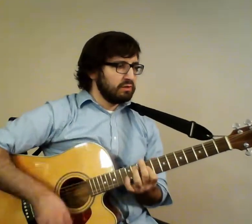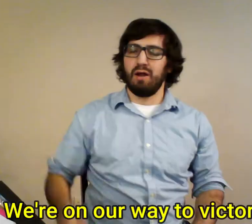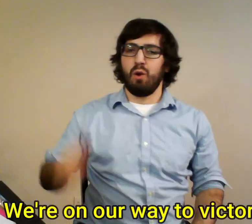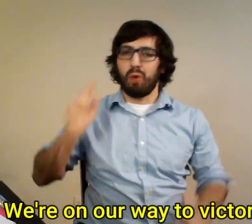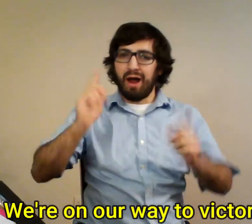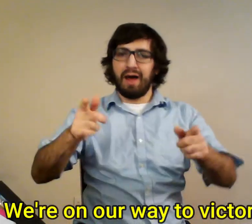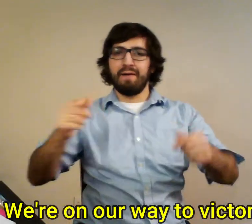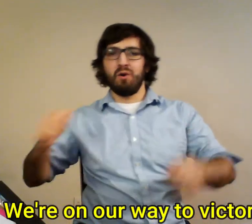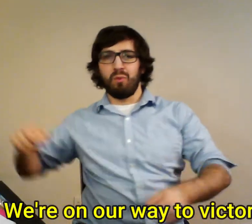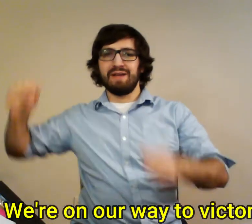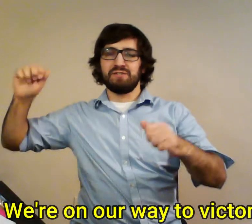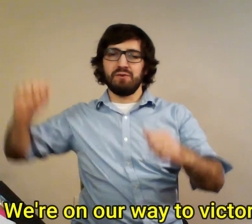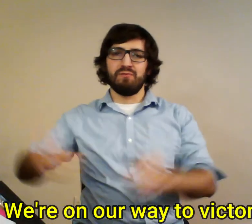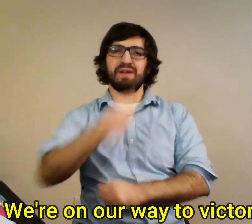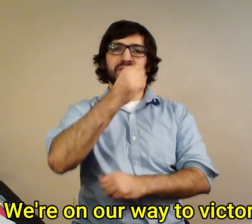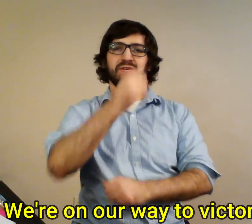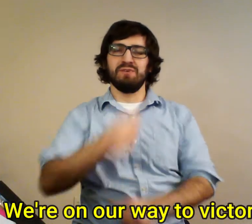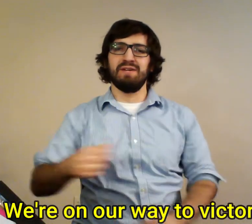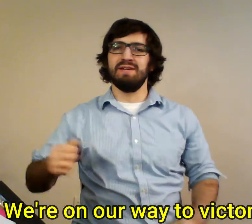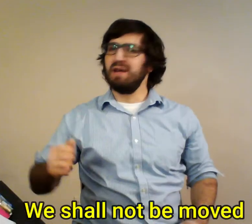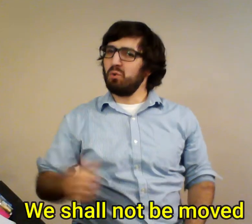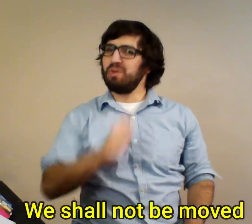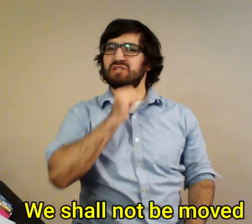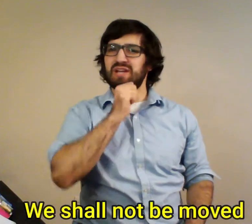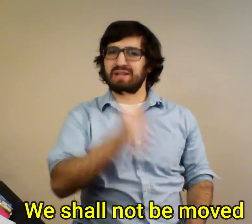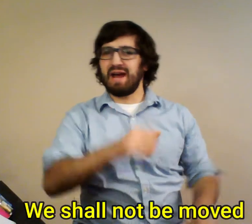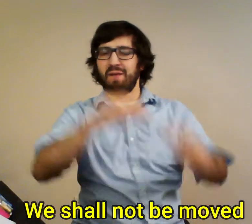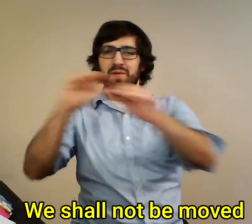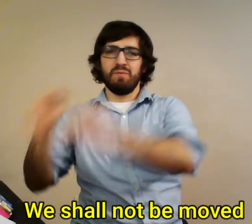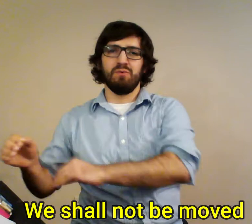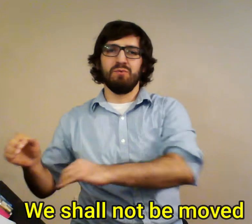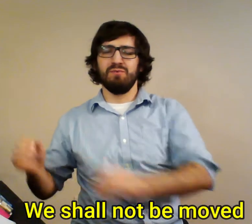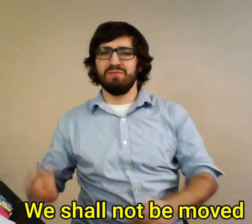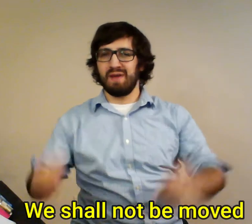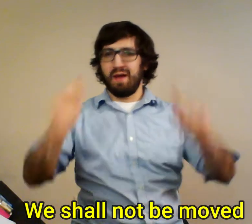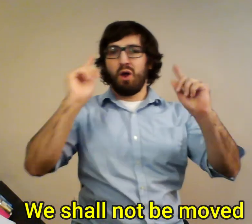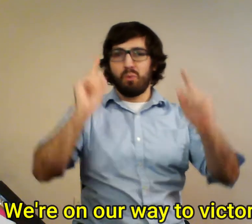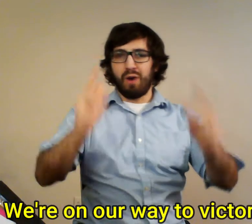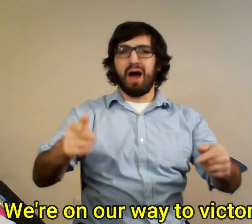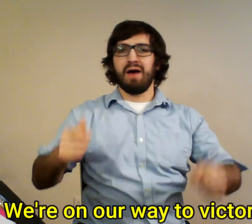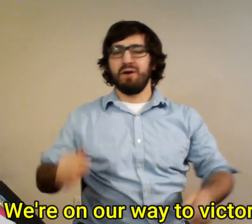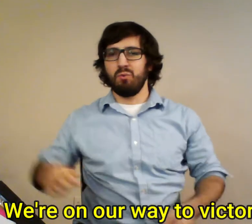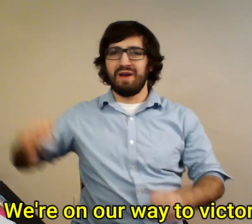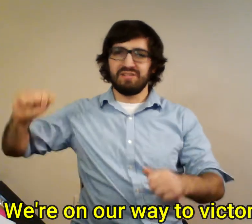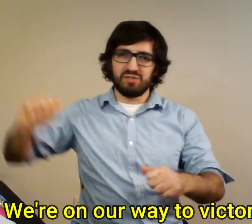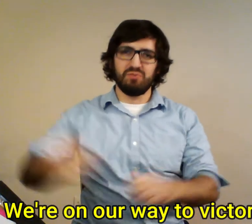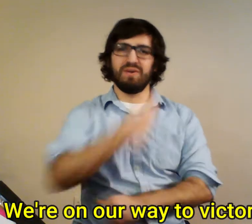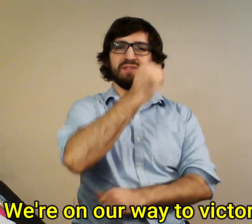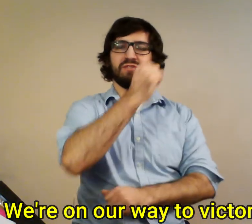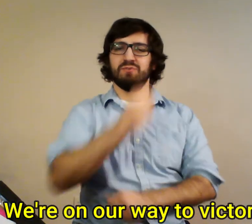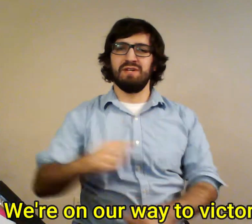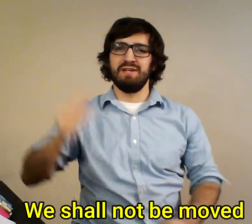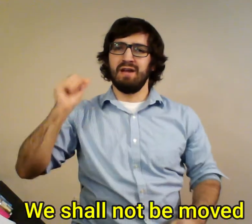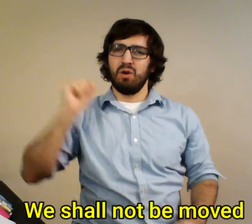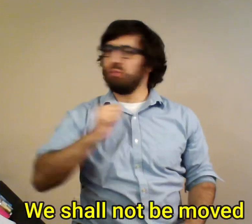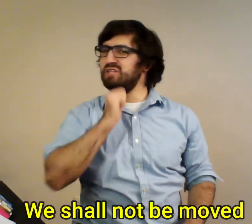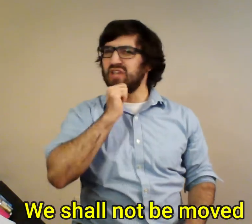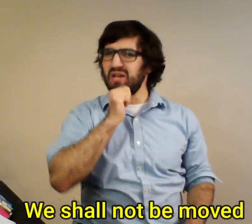moved. We're on our way to victory, we shall not be moved. We're on our way to victory, we shall not